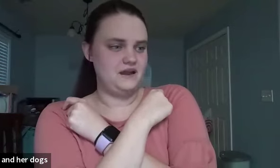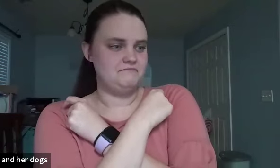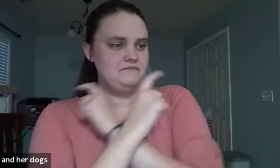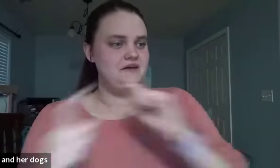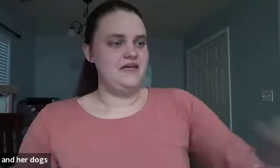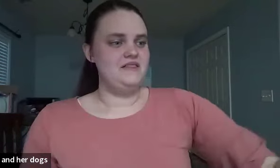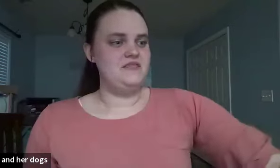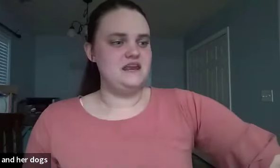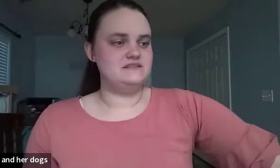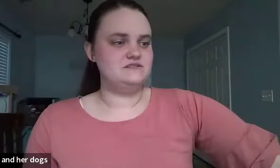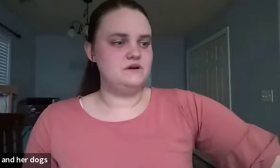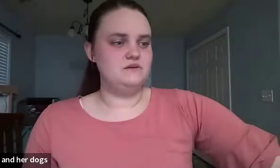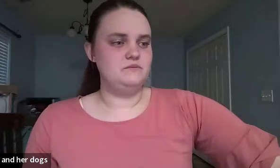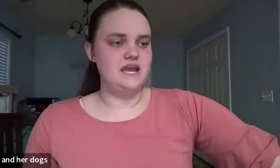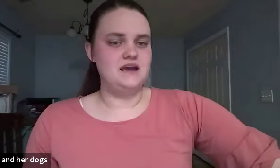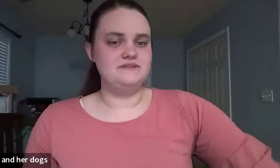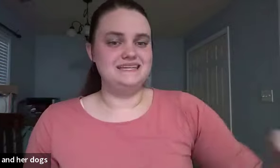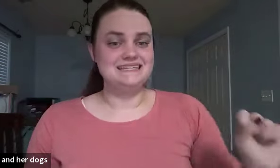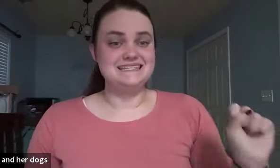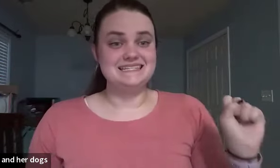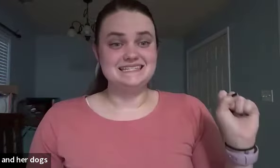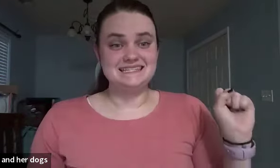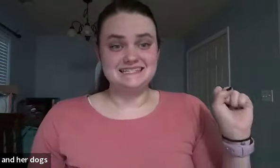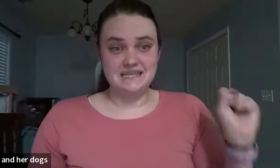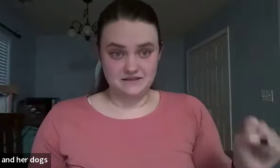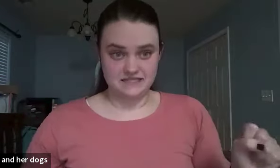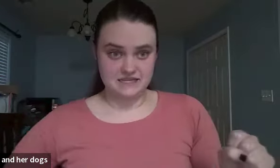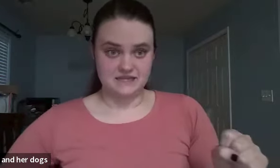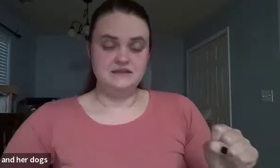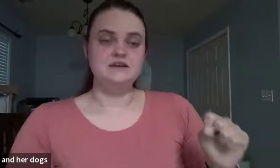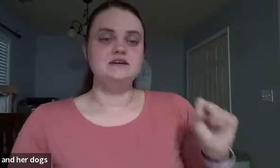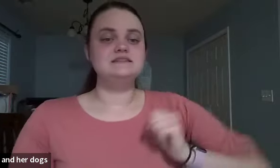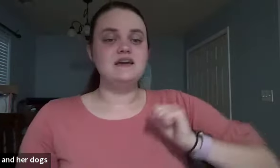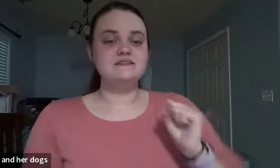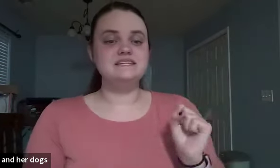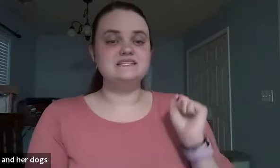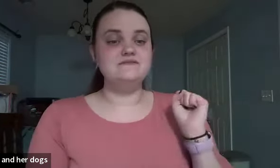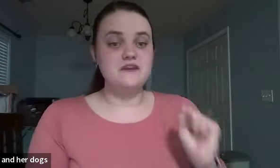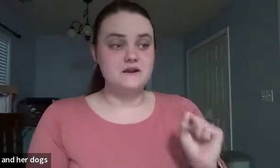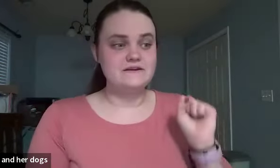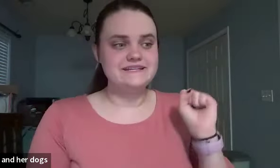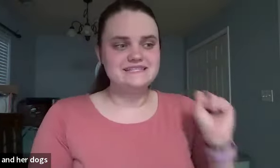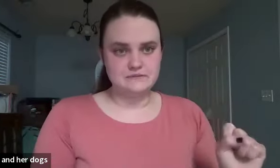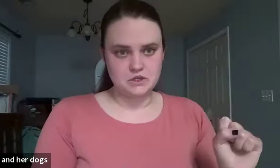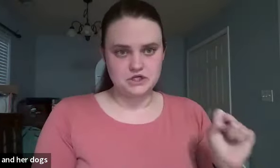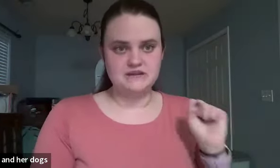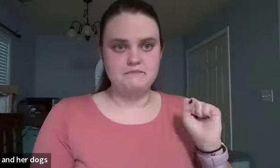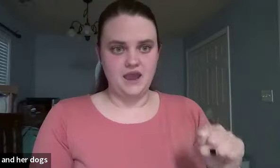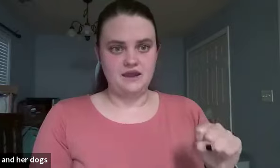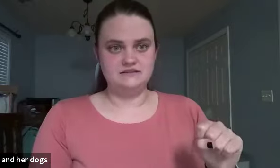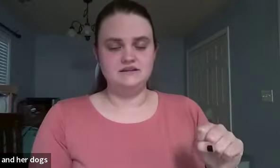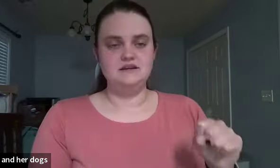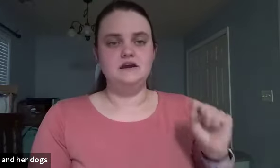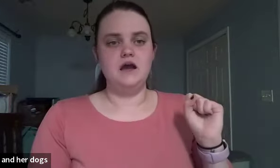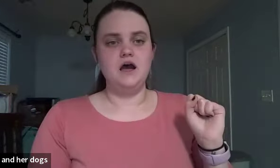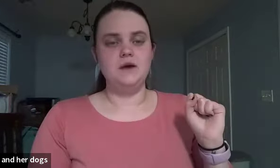Okay. The next one we have is skeleton. Skeleton is very similar to bat.